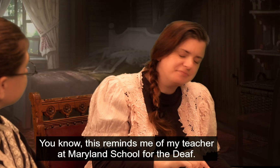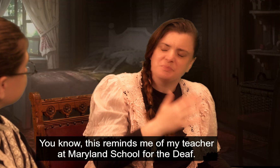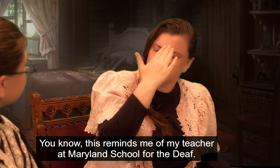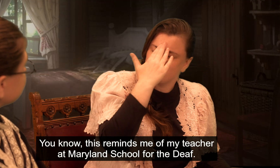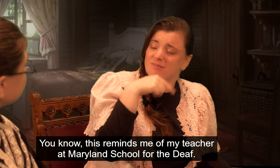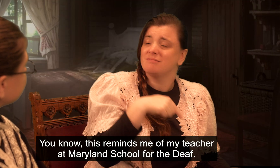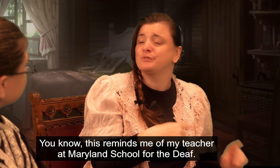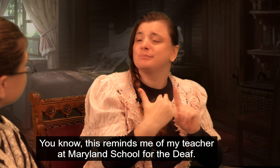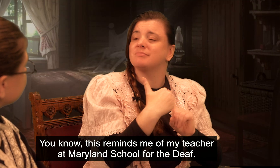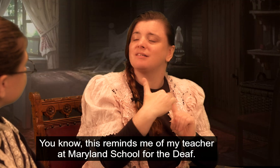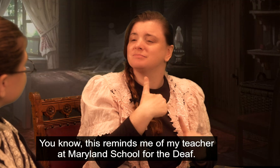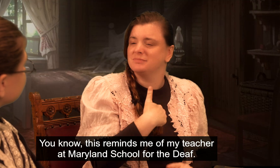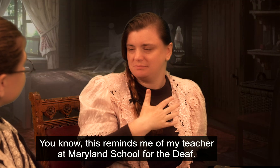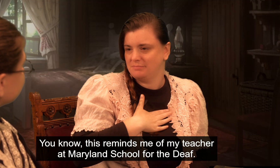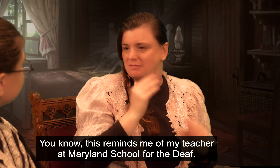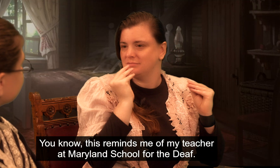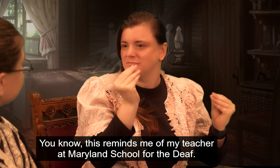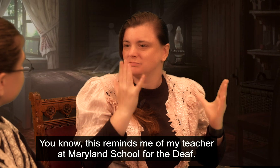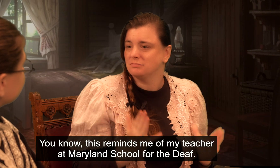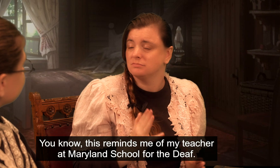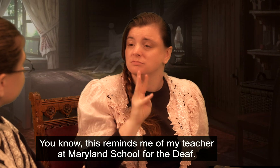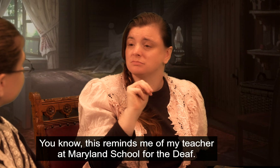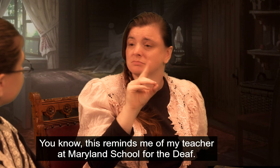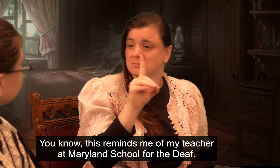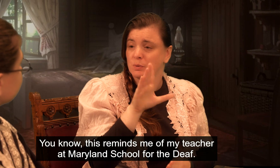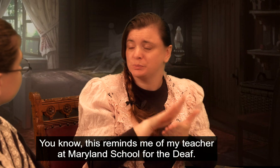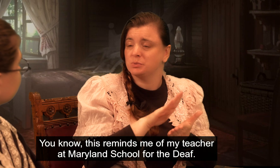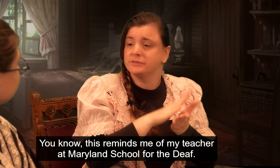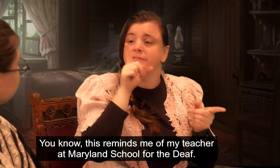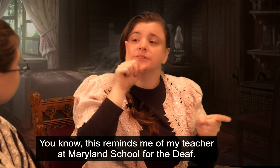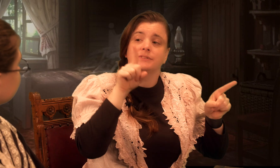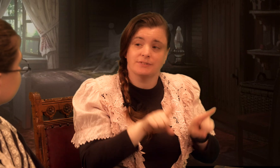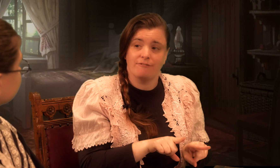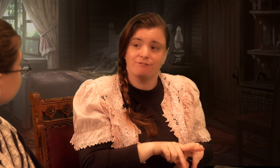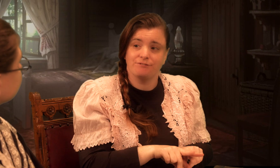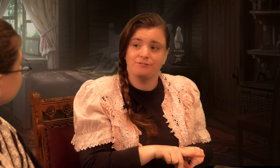You know, this reminds me of my teacher at Maryland School for the Deaf.